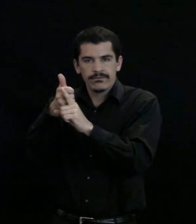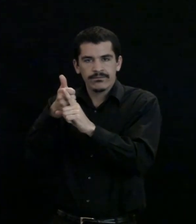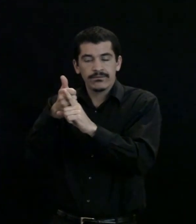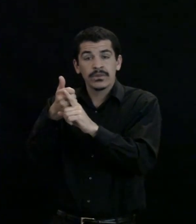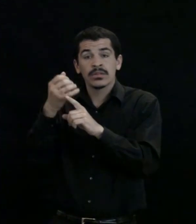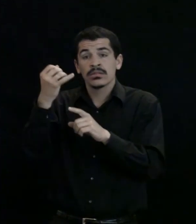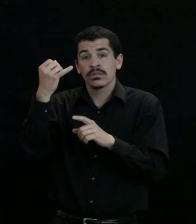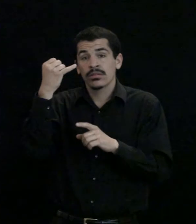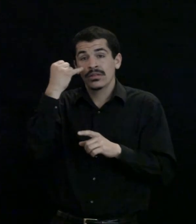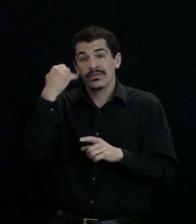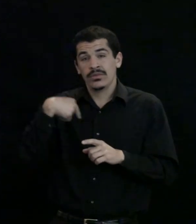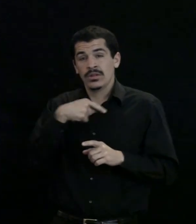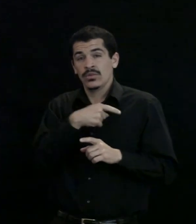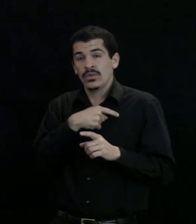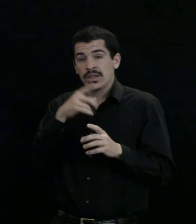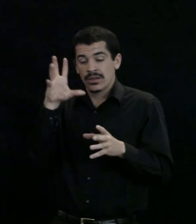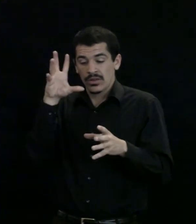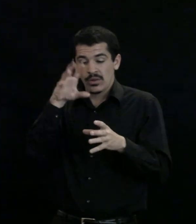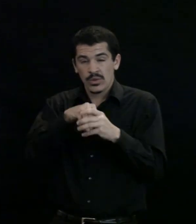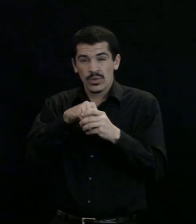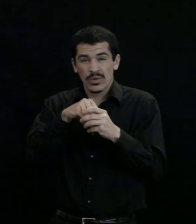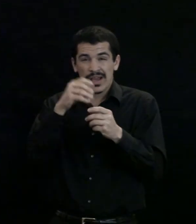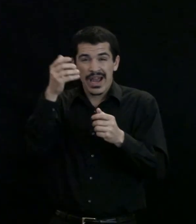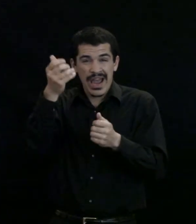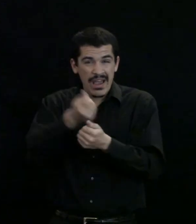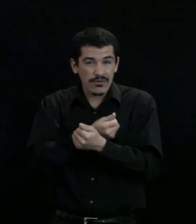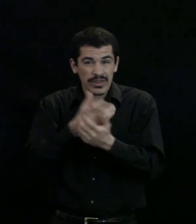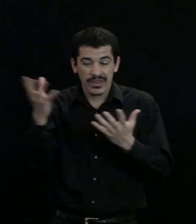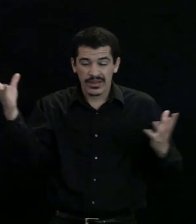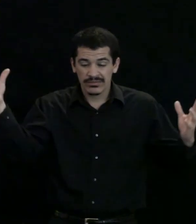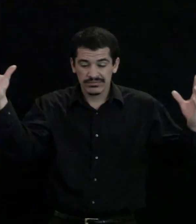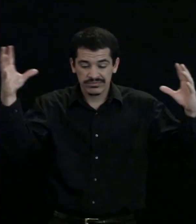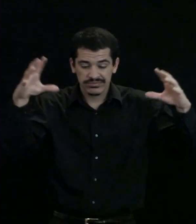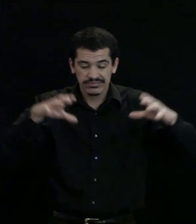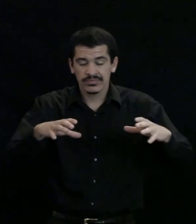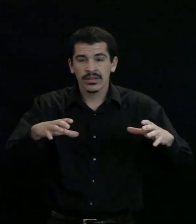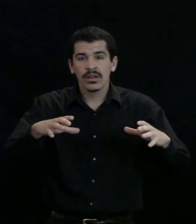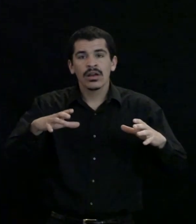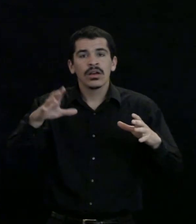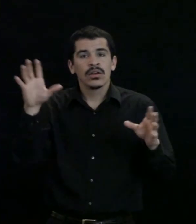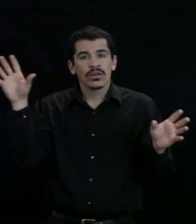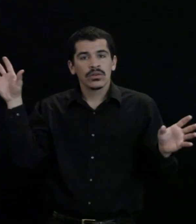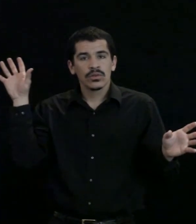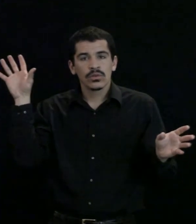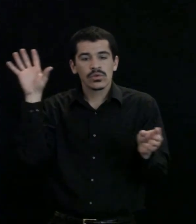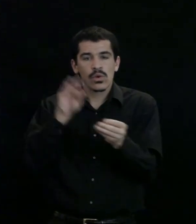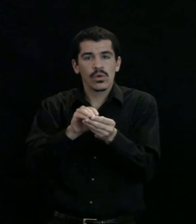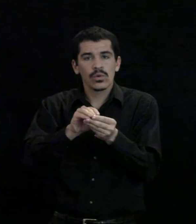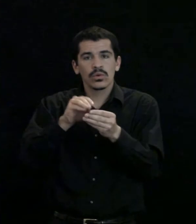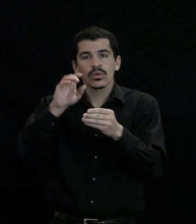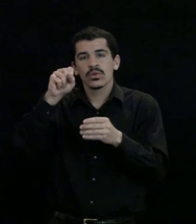If everything is included, the total floor plan needed would be